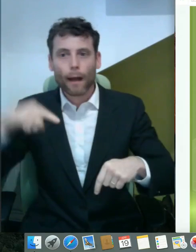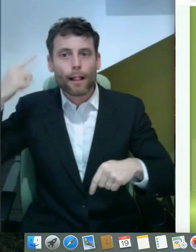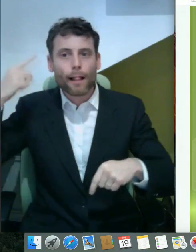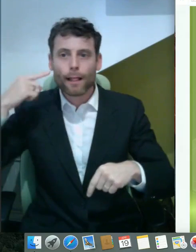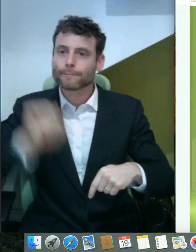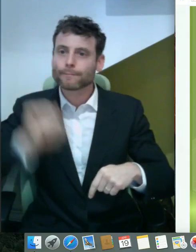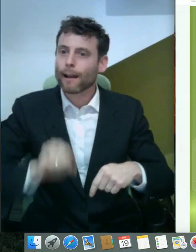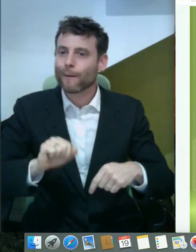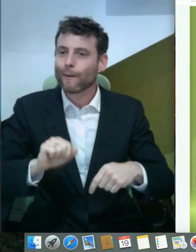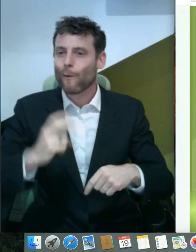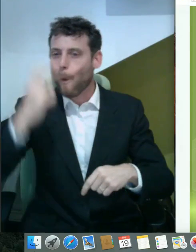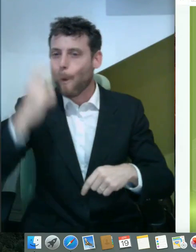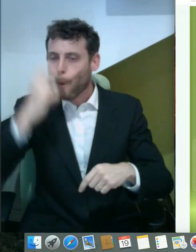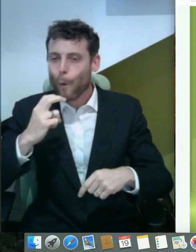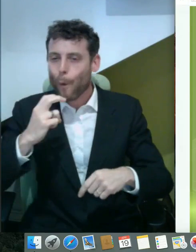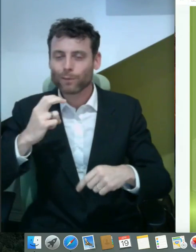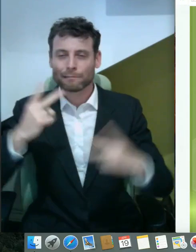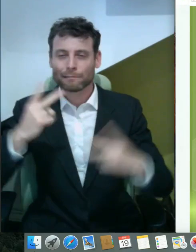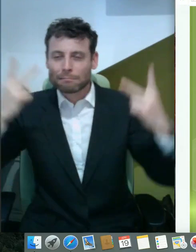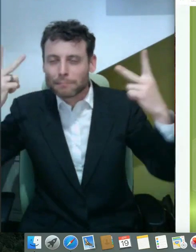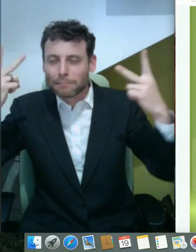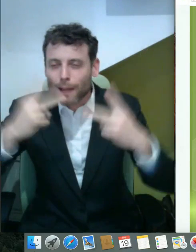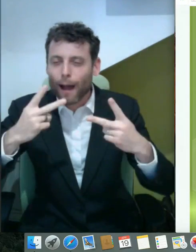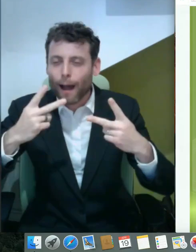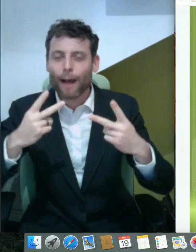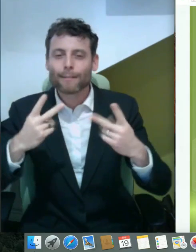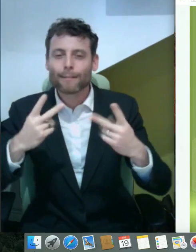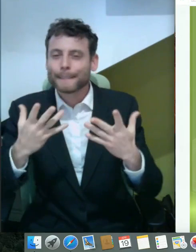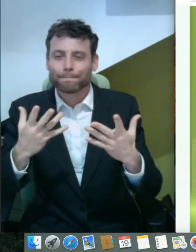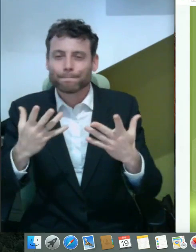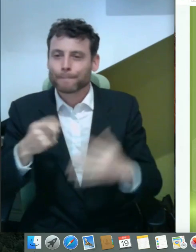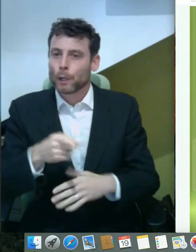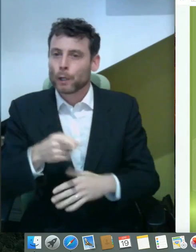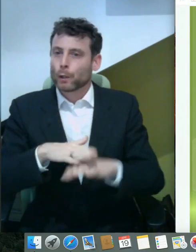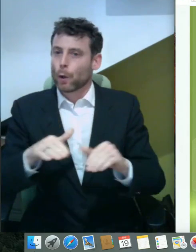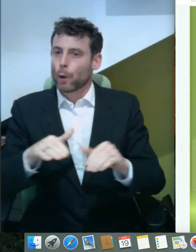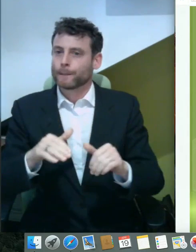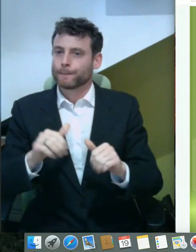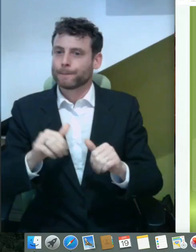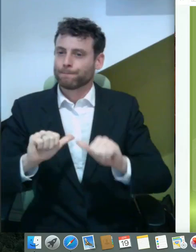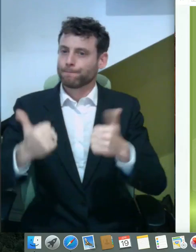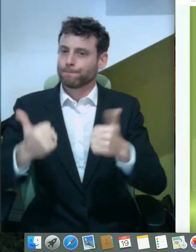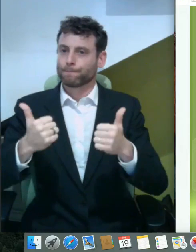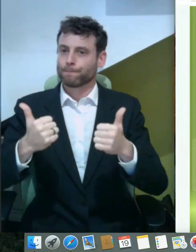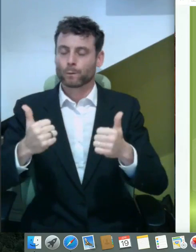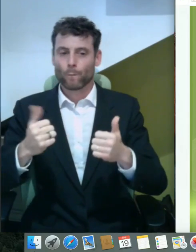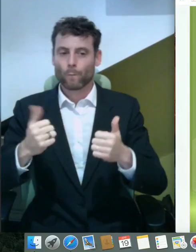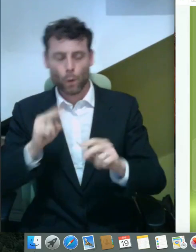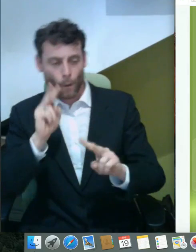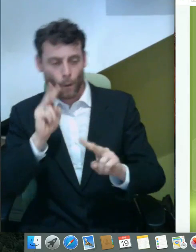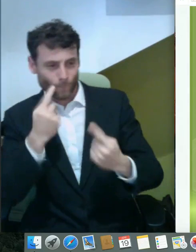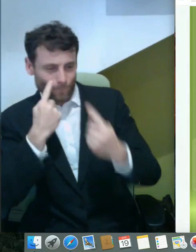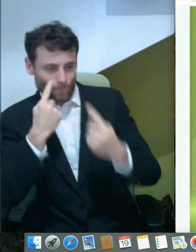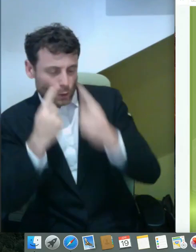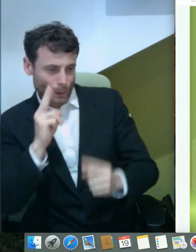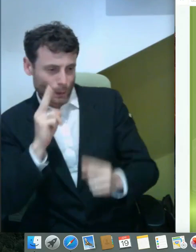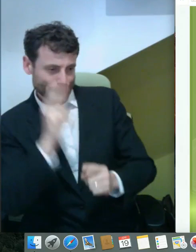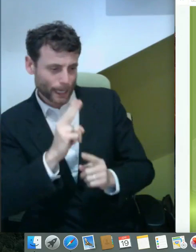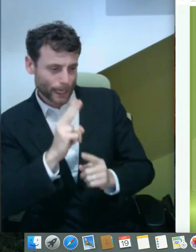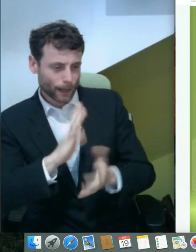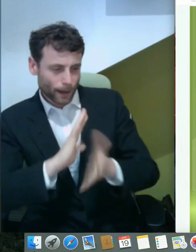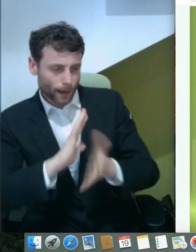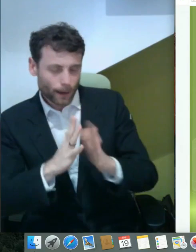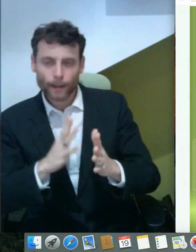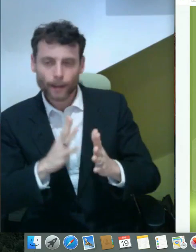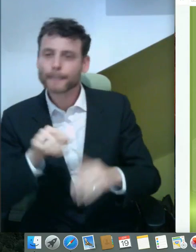and dark and are just not set up to accommodate the needs of any deaf parties.